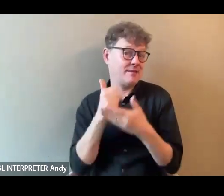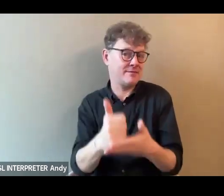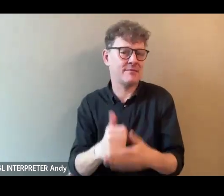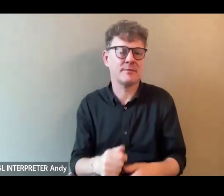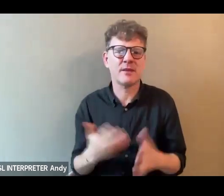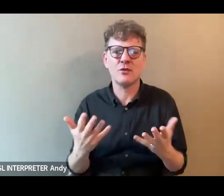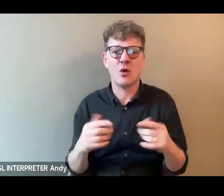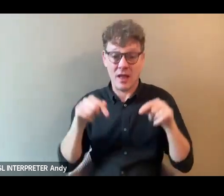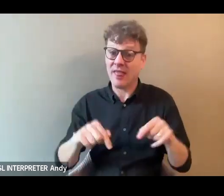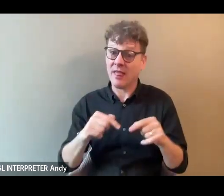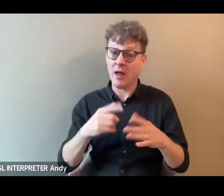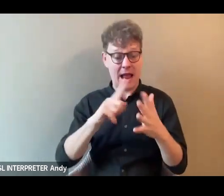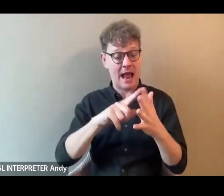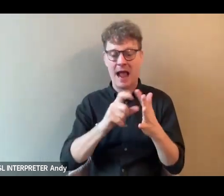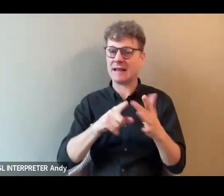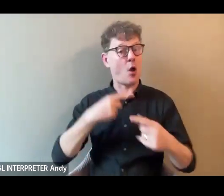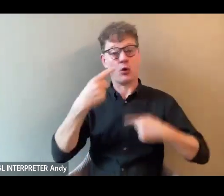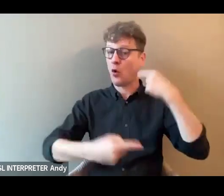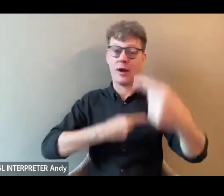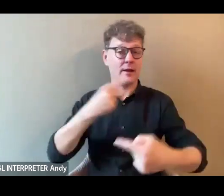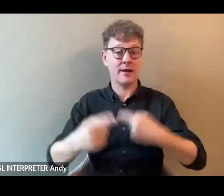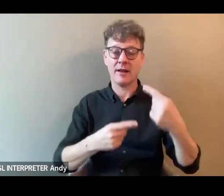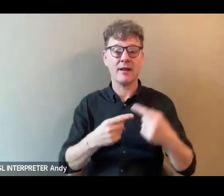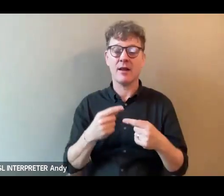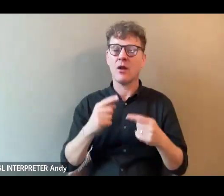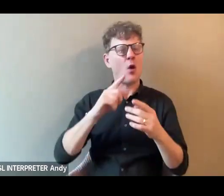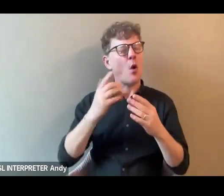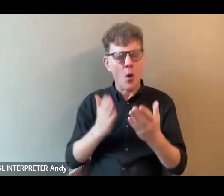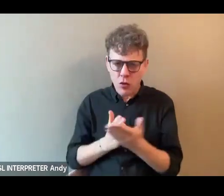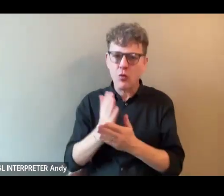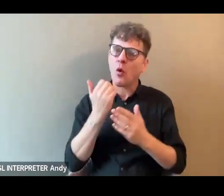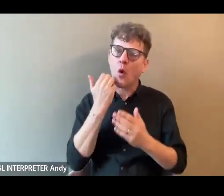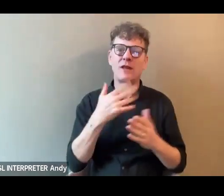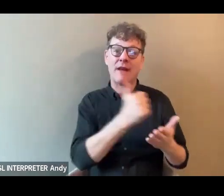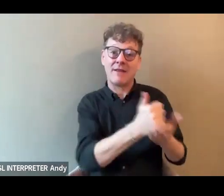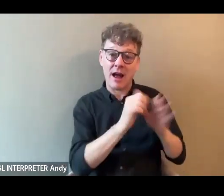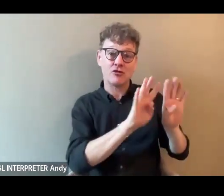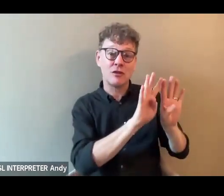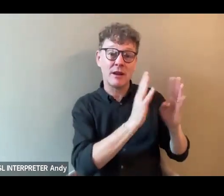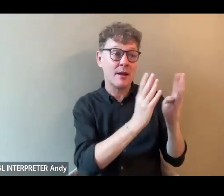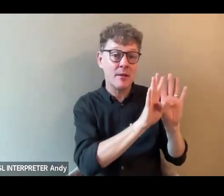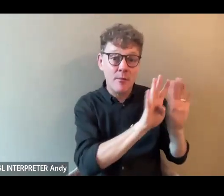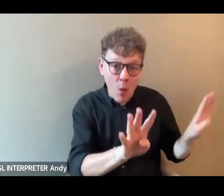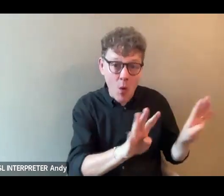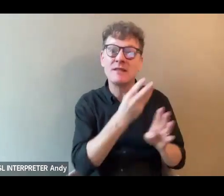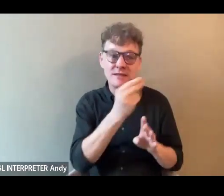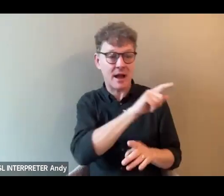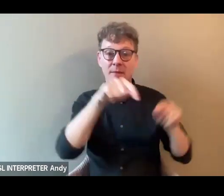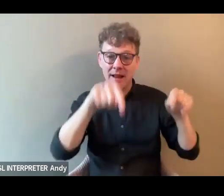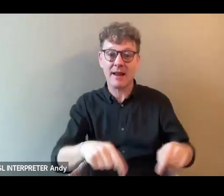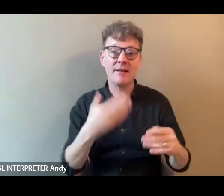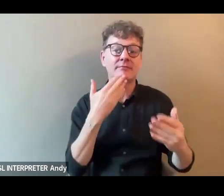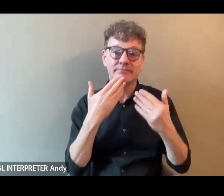So this work is ongoing. All the way through, we've engaged in co-design. We have an advisory board as well. Some of the people in the advisory board are here as well. They've been part of